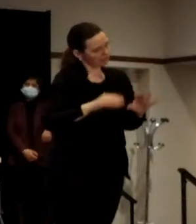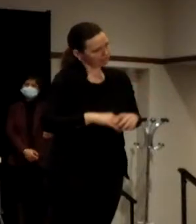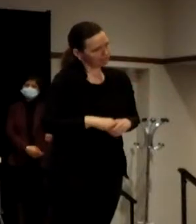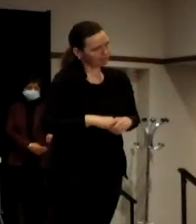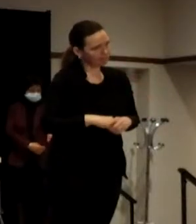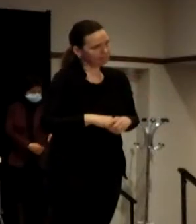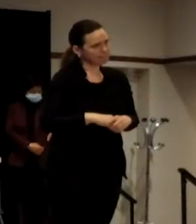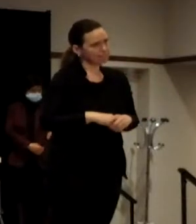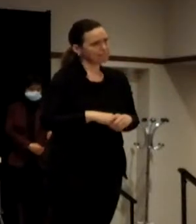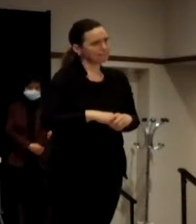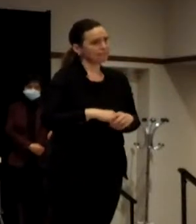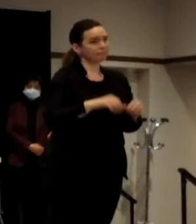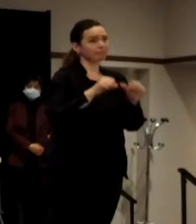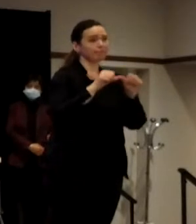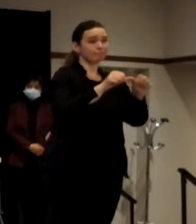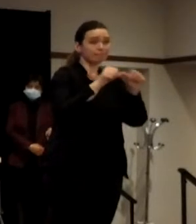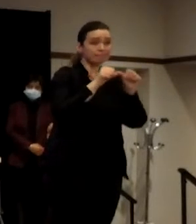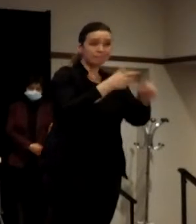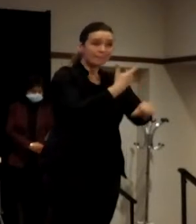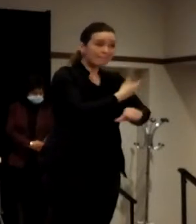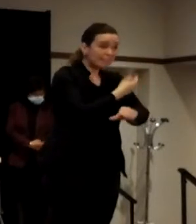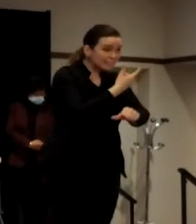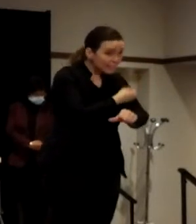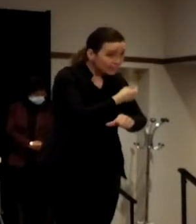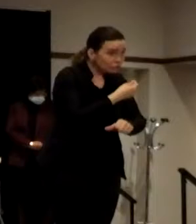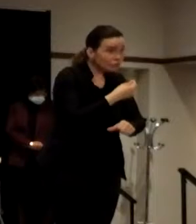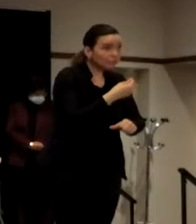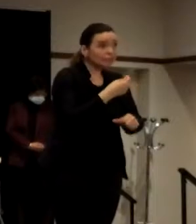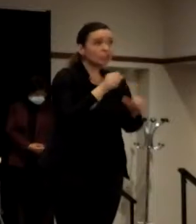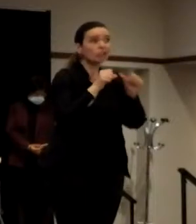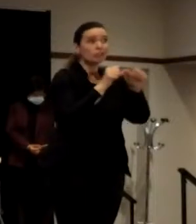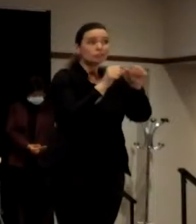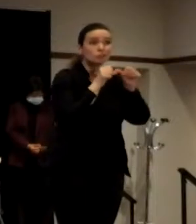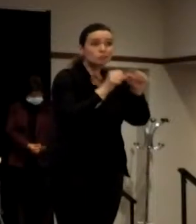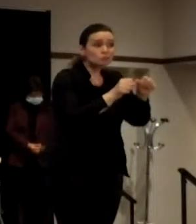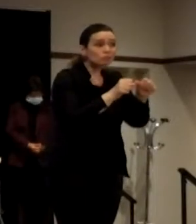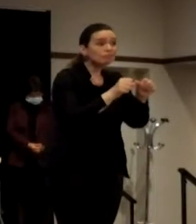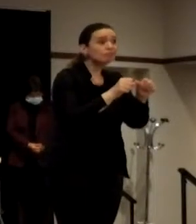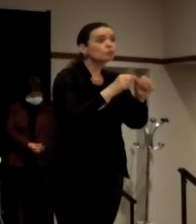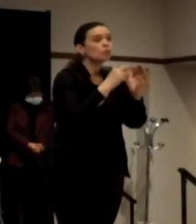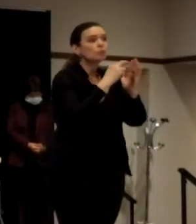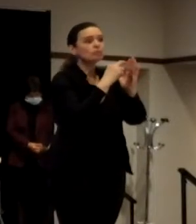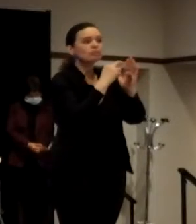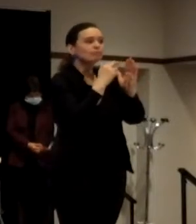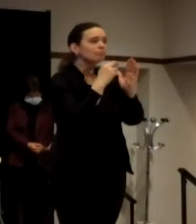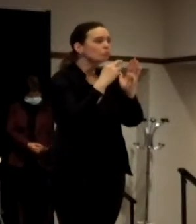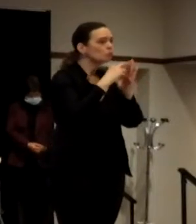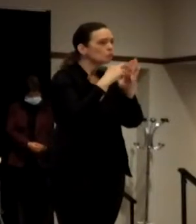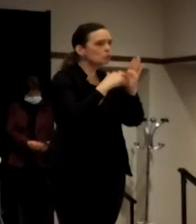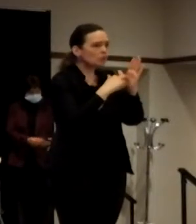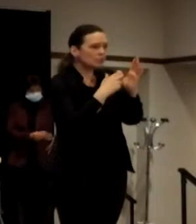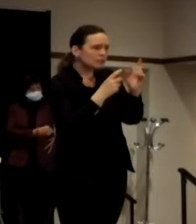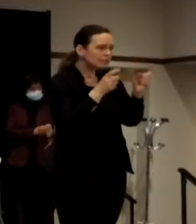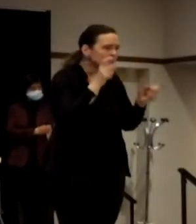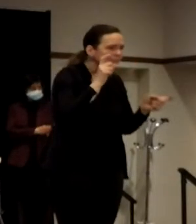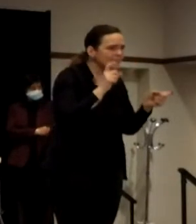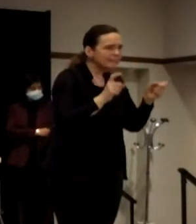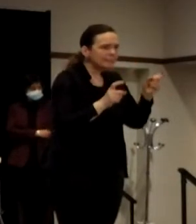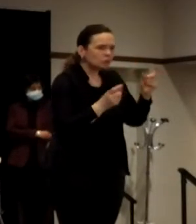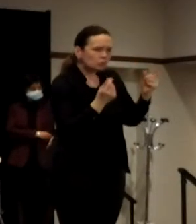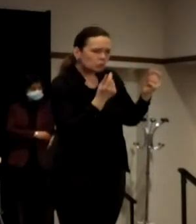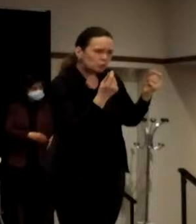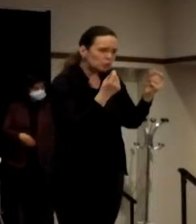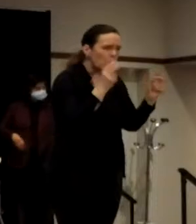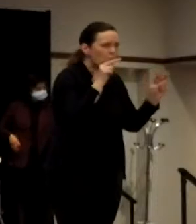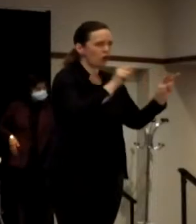as we continue to vaccinate, I think you'll continue to see these regulations balance out a little bit better. Ryan, as you talk